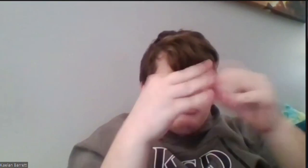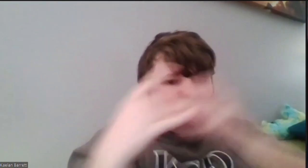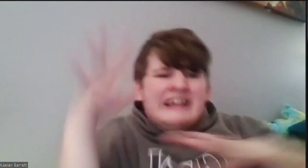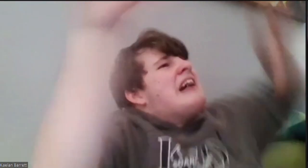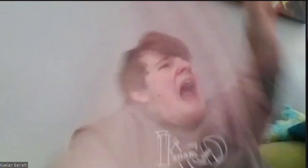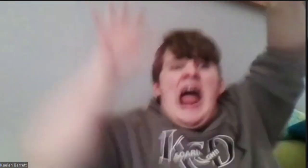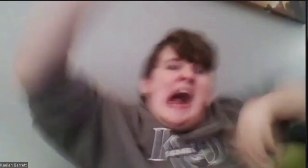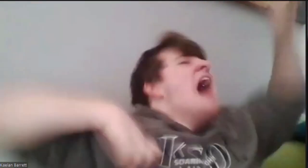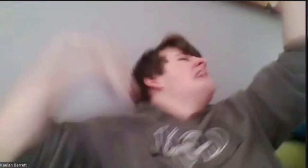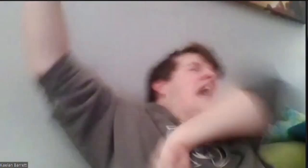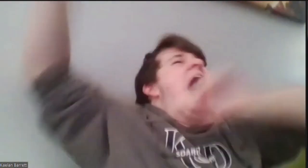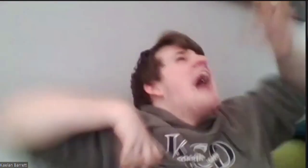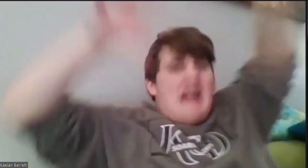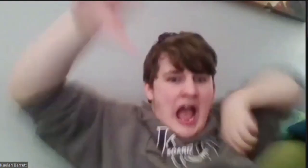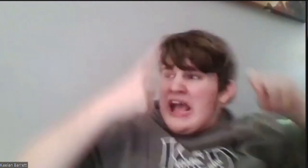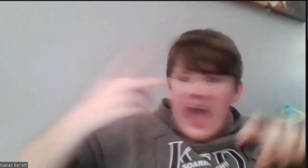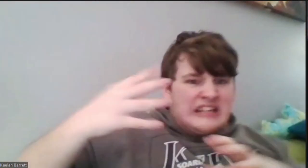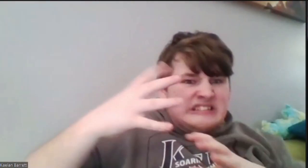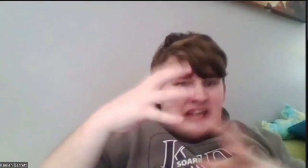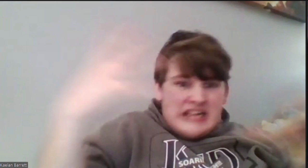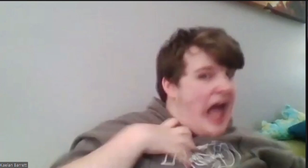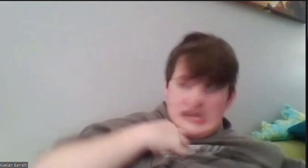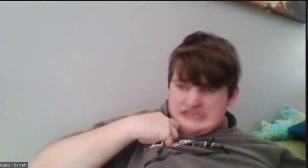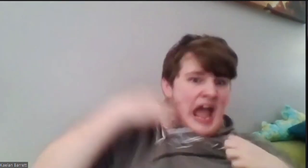to cover and fill the hole in.